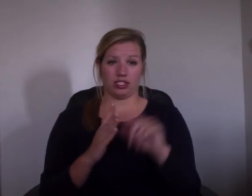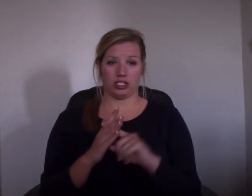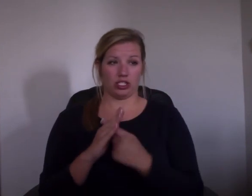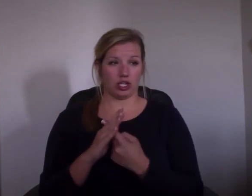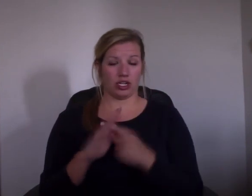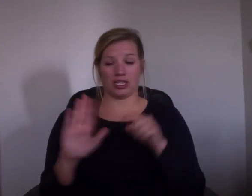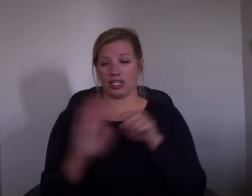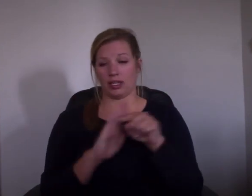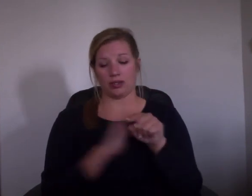civilians.